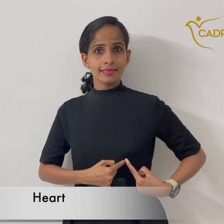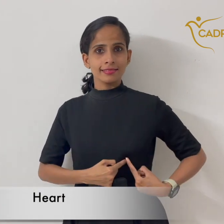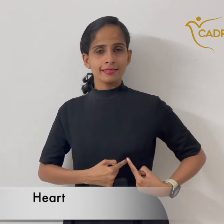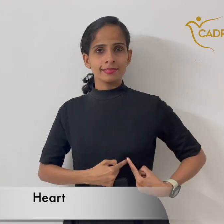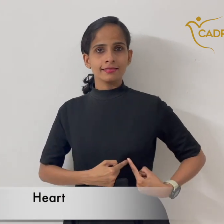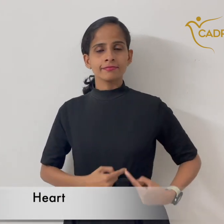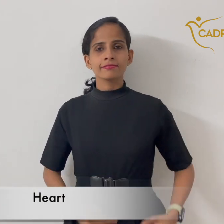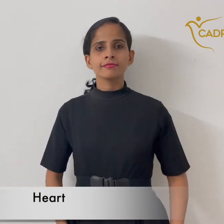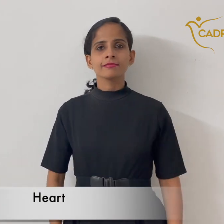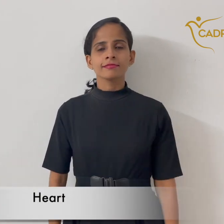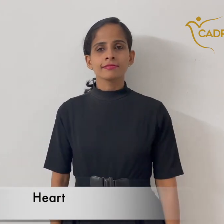Heart.